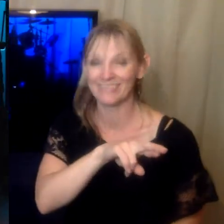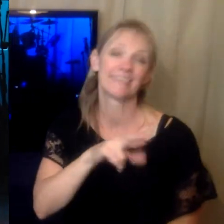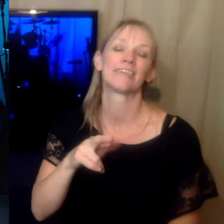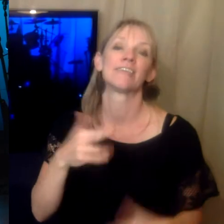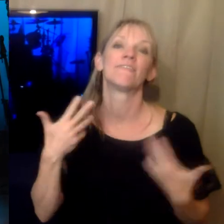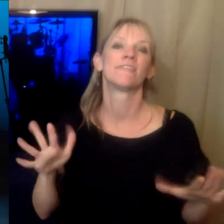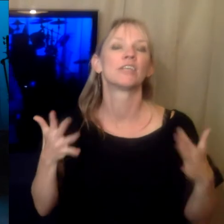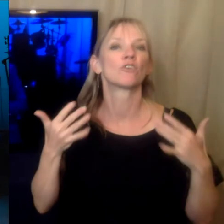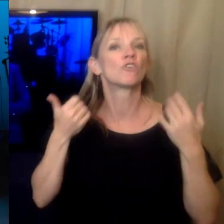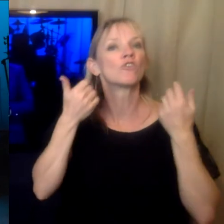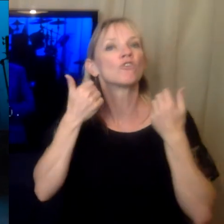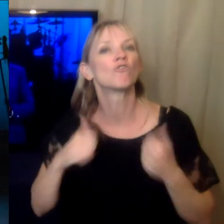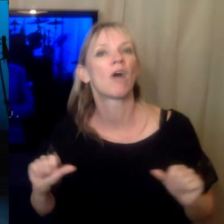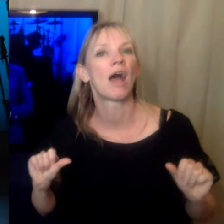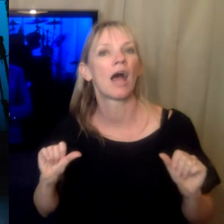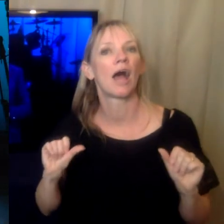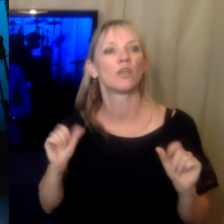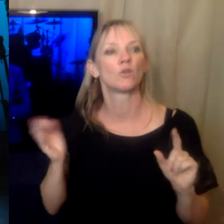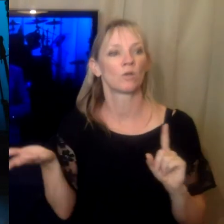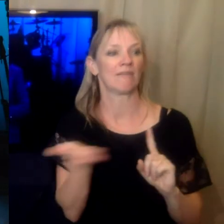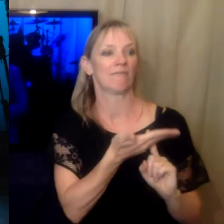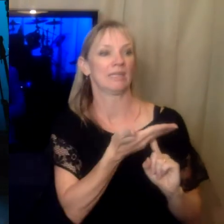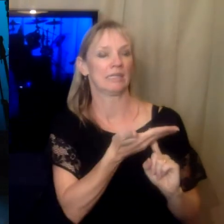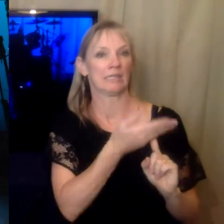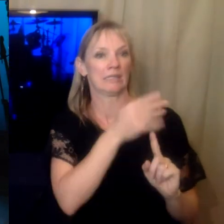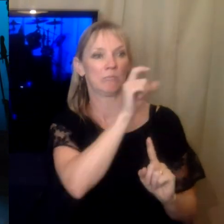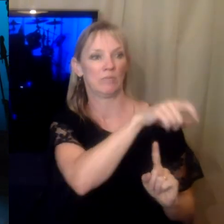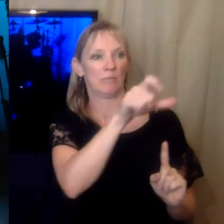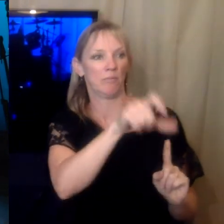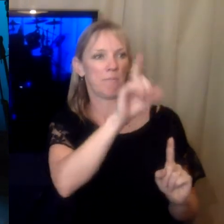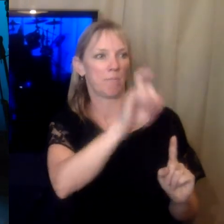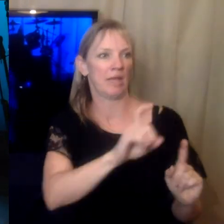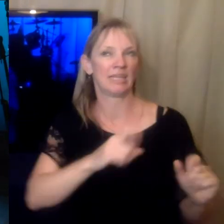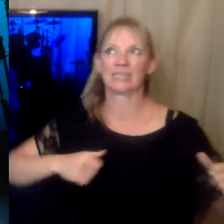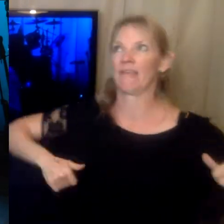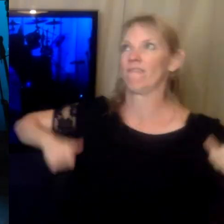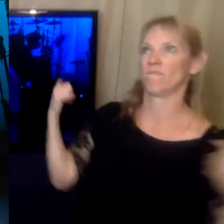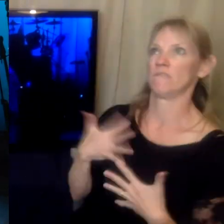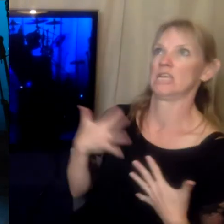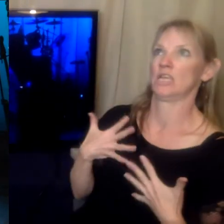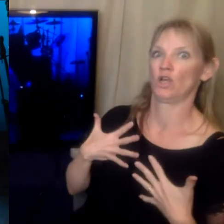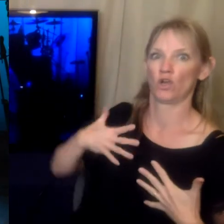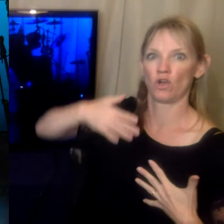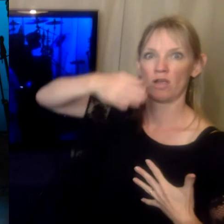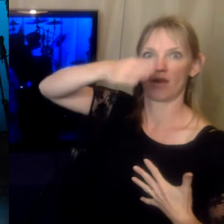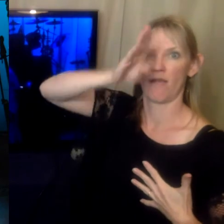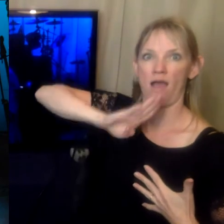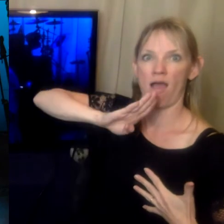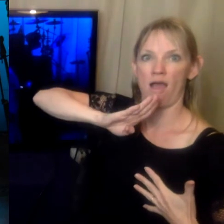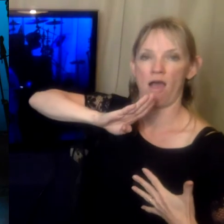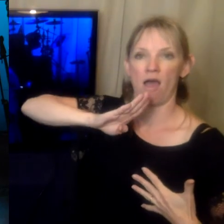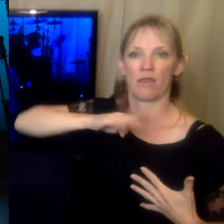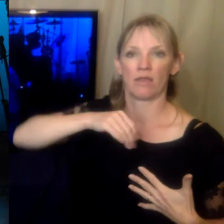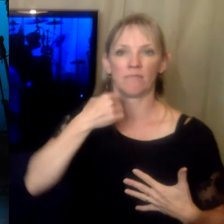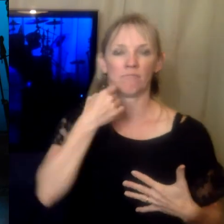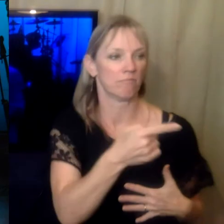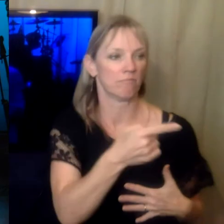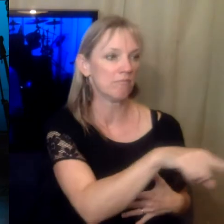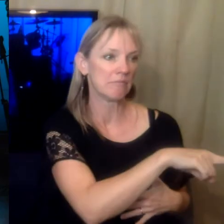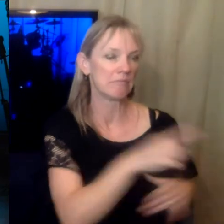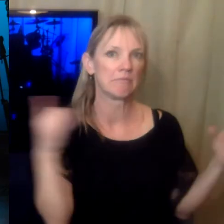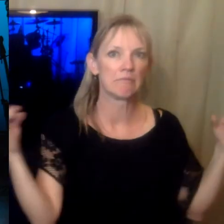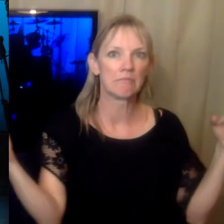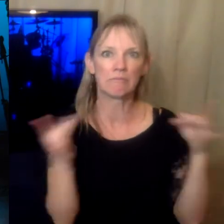has tried to convince people to fear their God. To tell them the